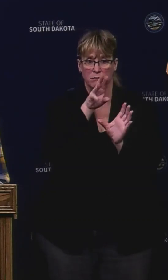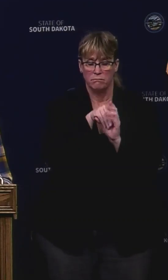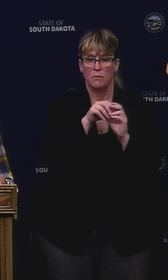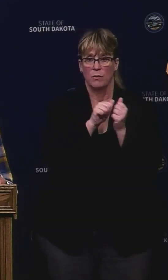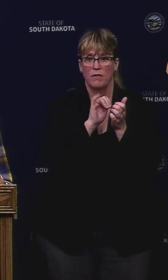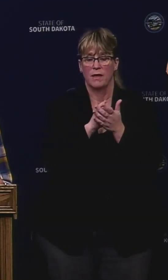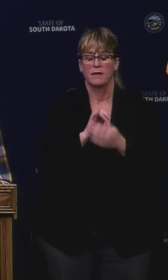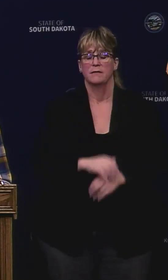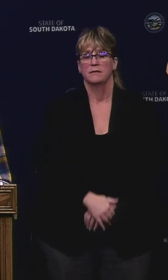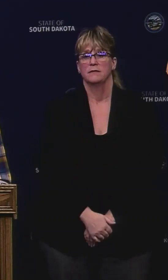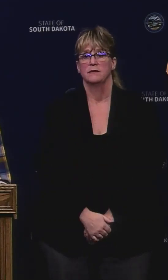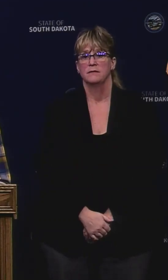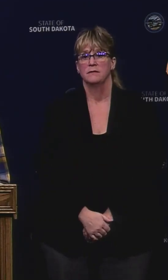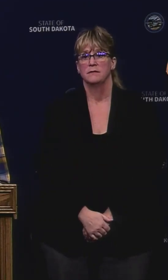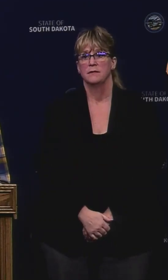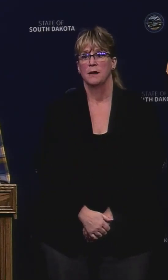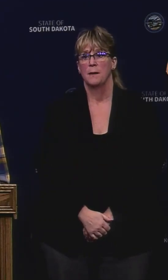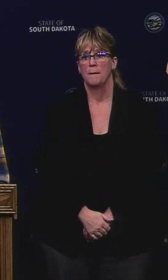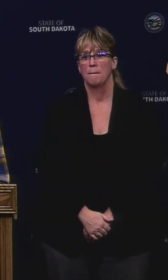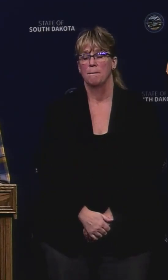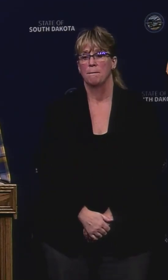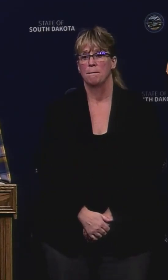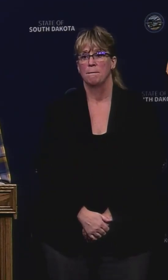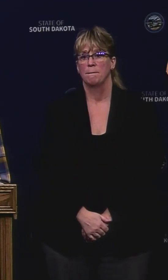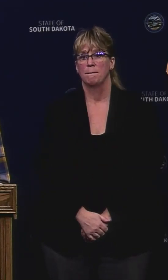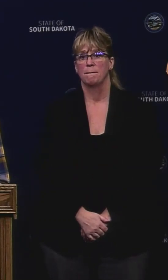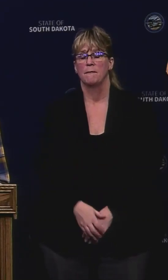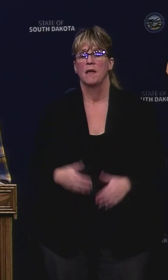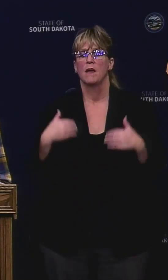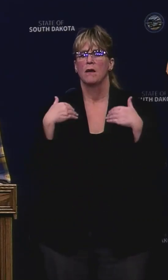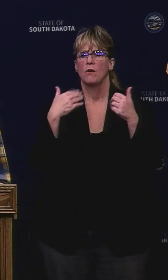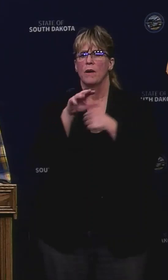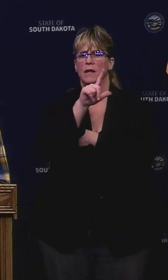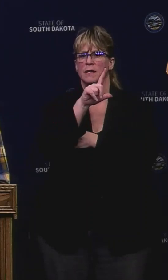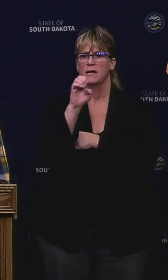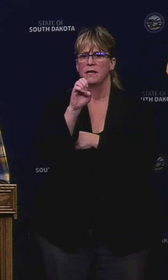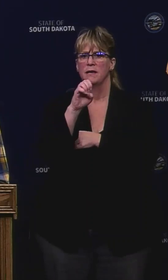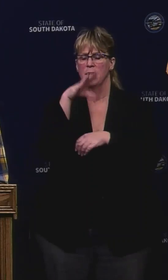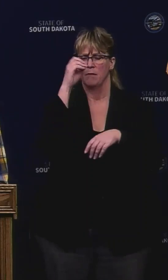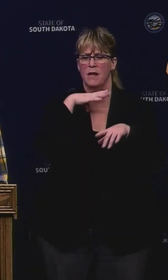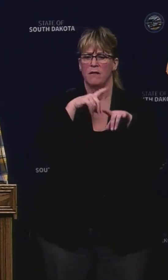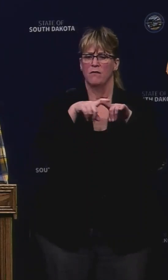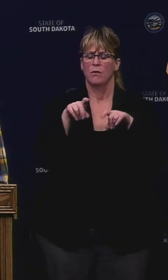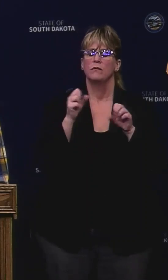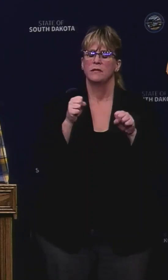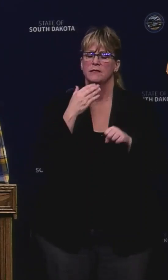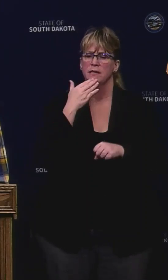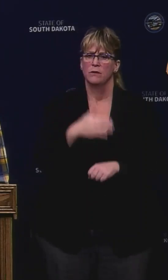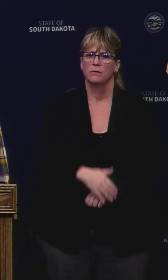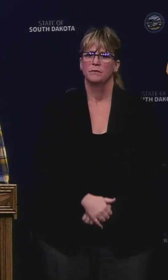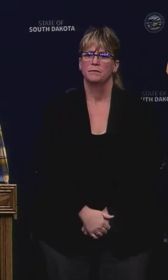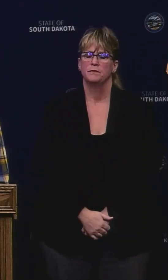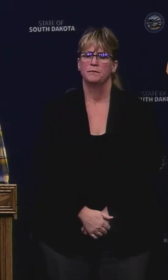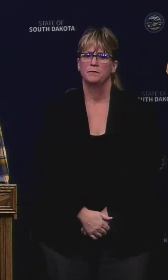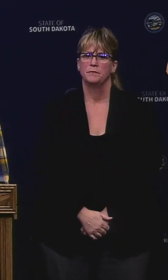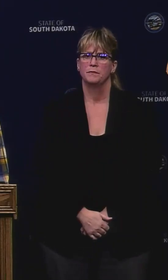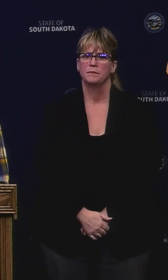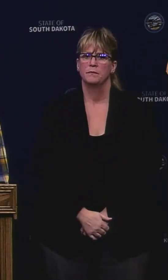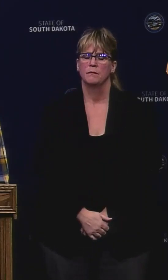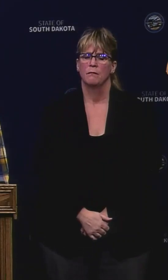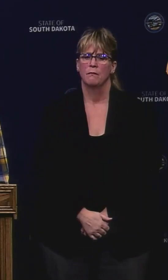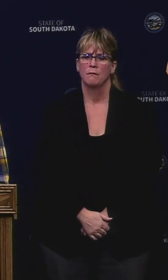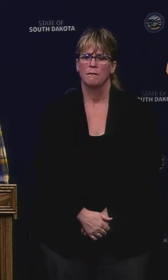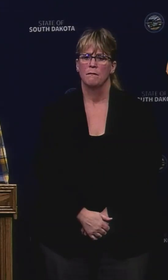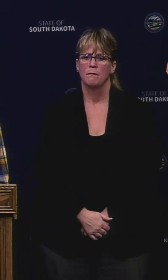so. Okay. Go ahead, Lee. Thank you. The BIA